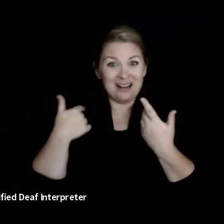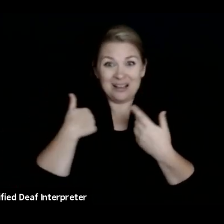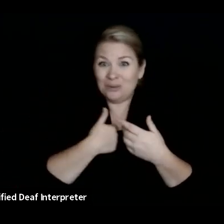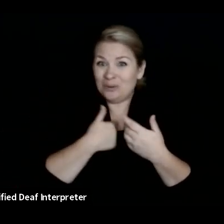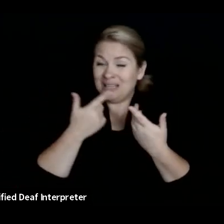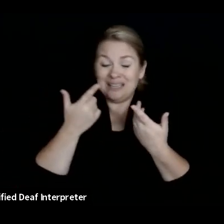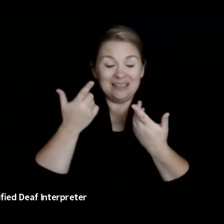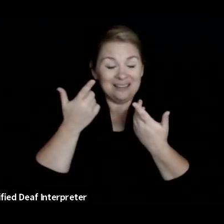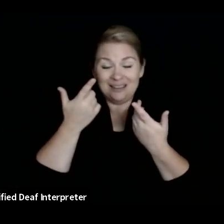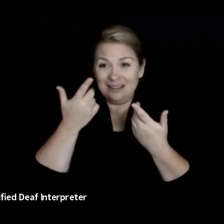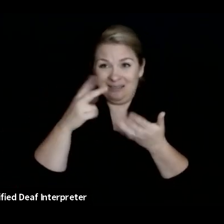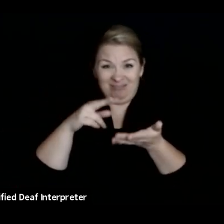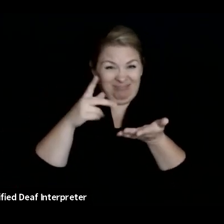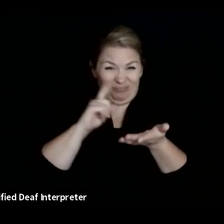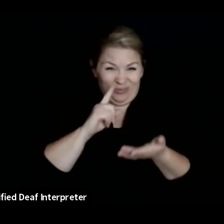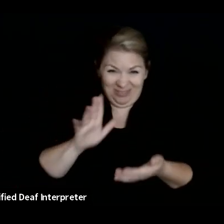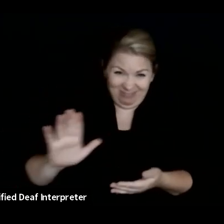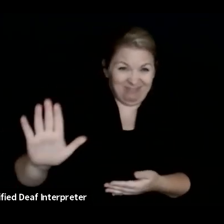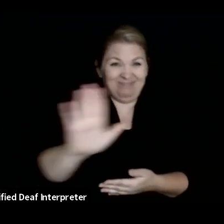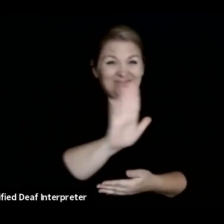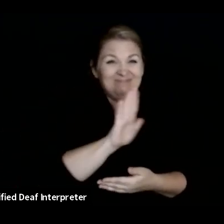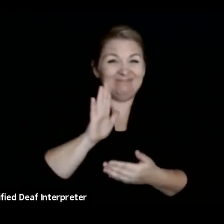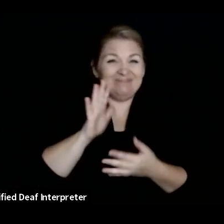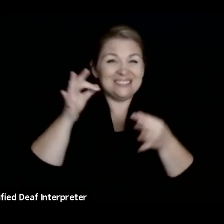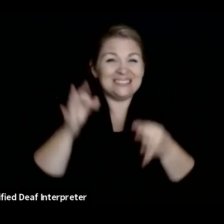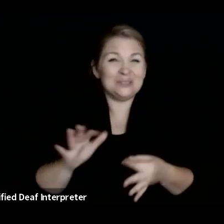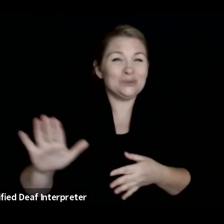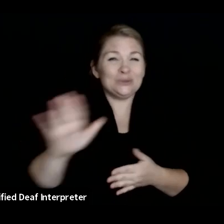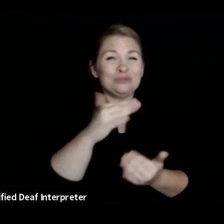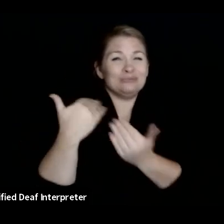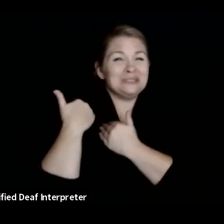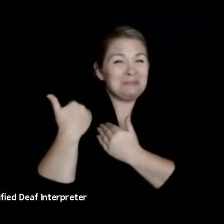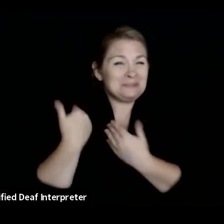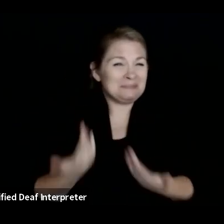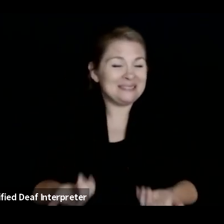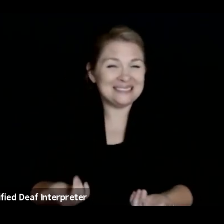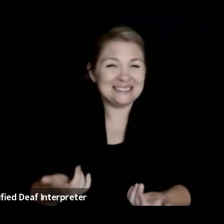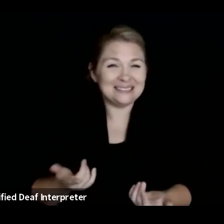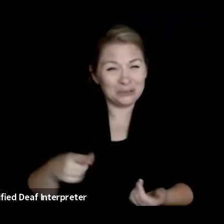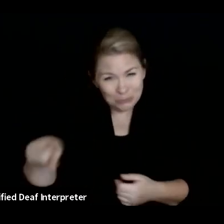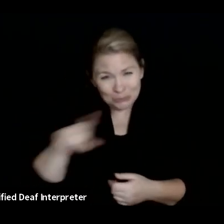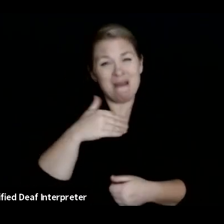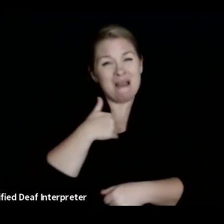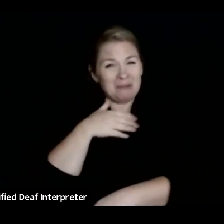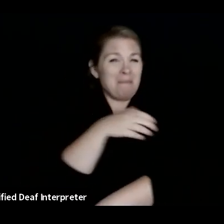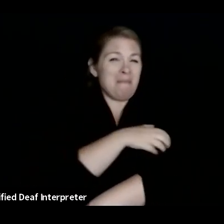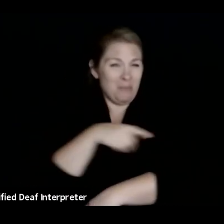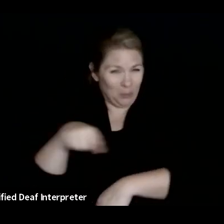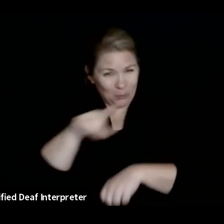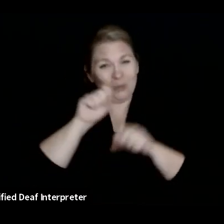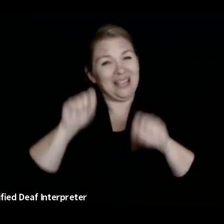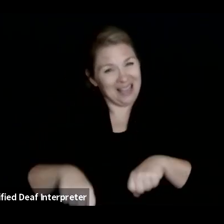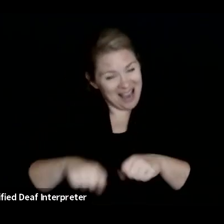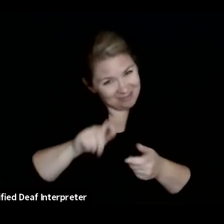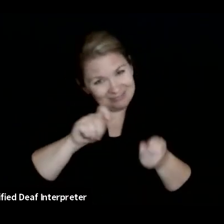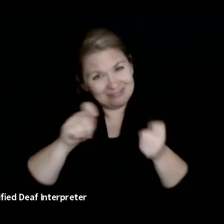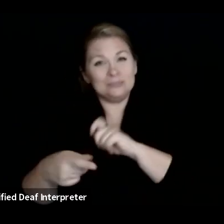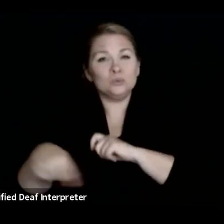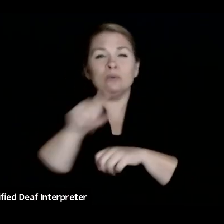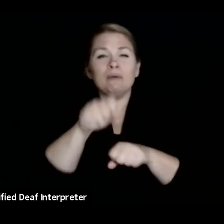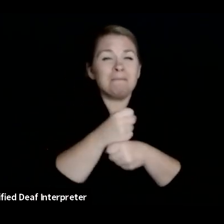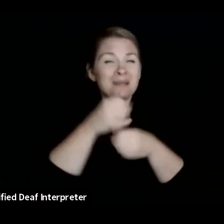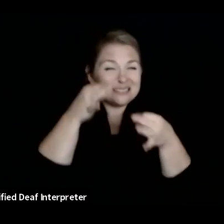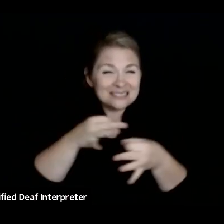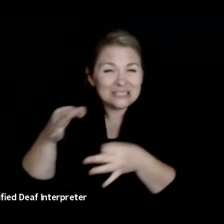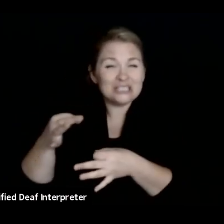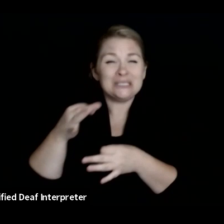in Minnesota is on the sidelines of the fight. We're all directly involved and have choices to make. Every time you mask up